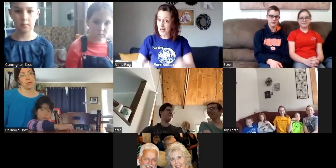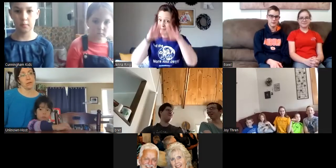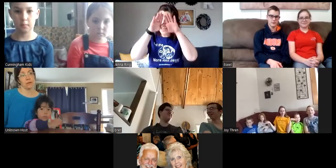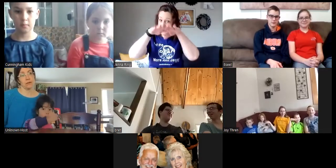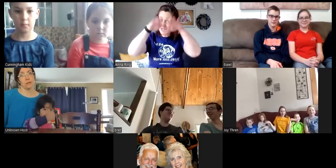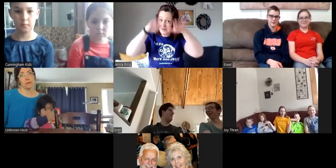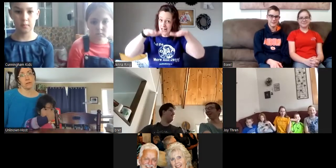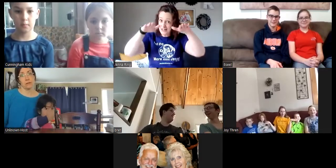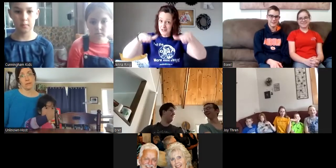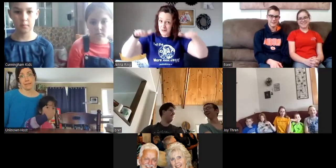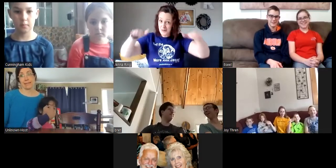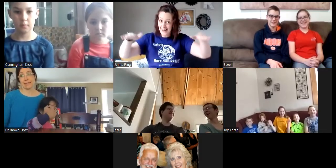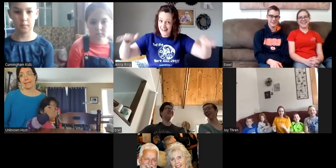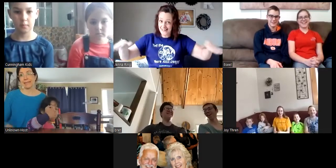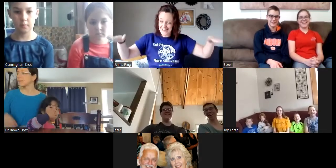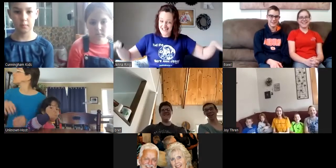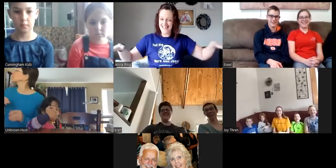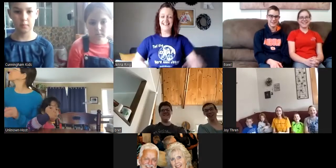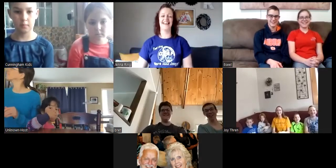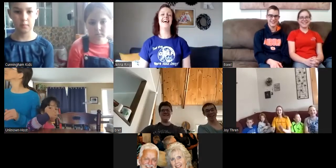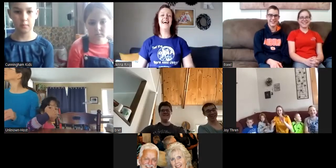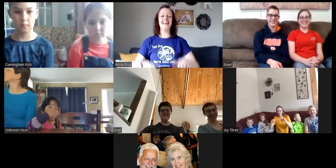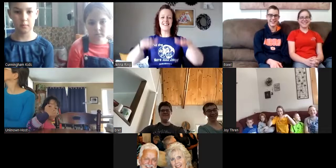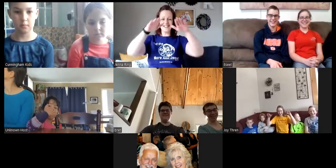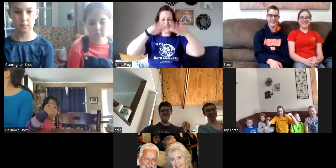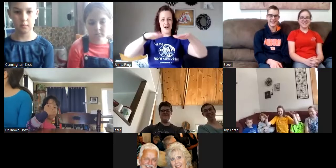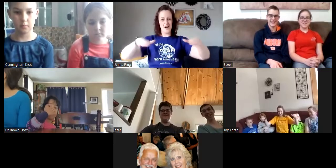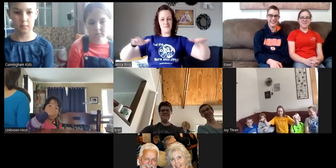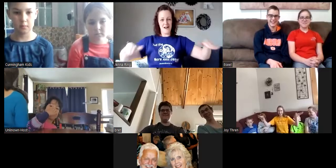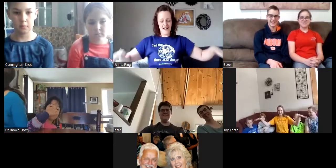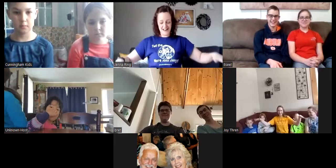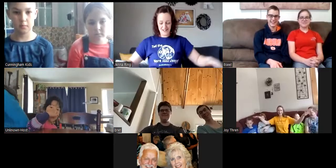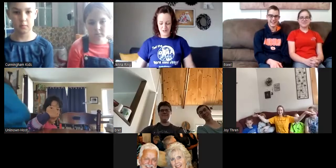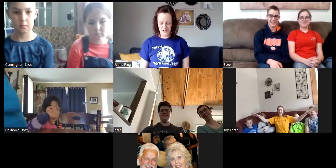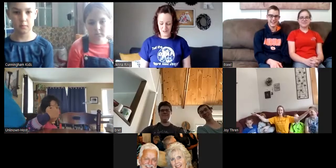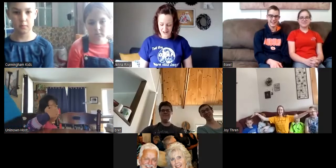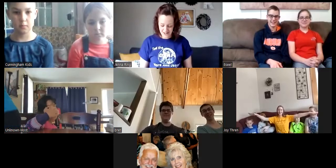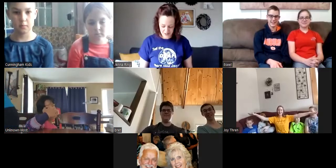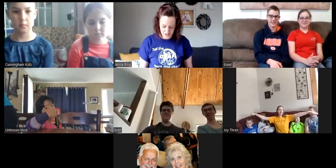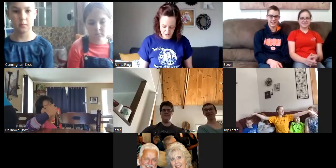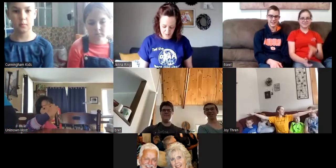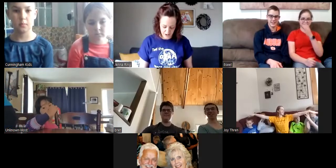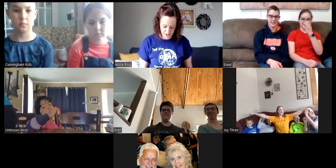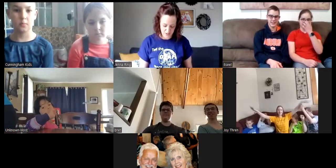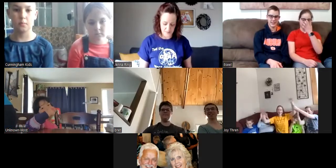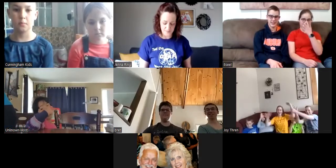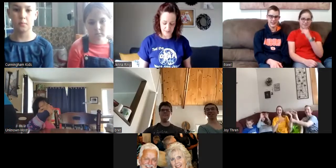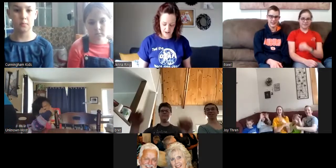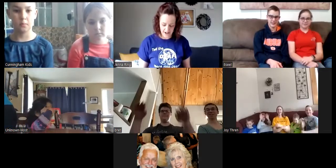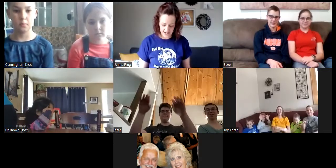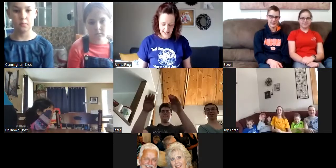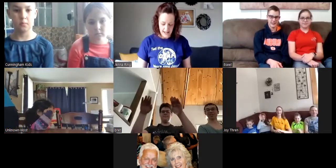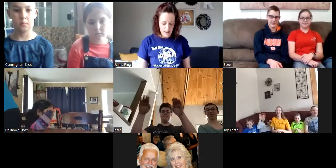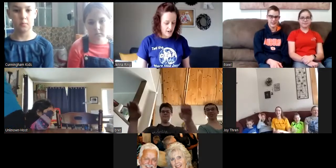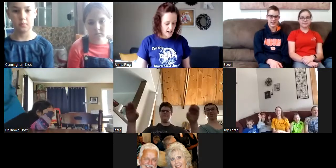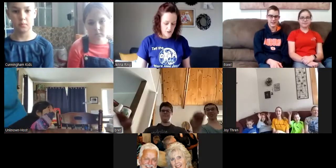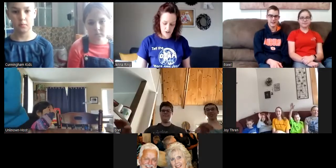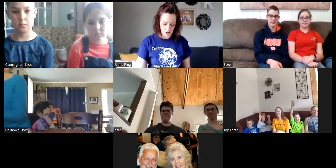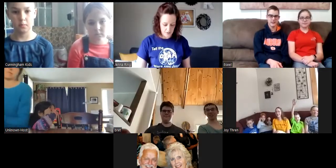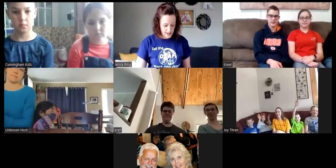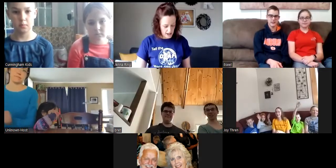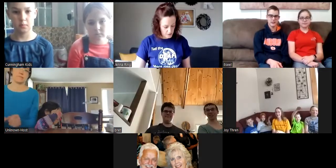those families, you need 2 hands. And you just start up high and you work your way down to the smallest one. All right,